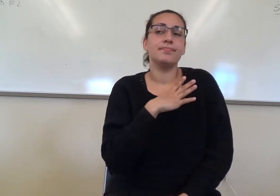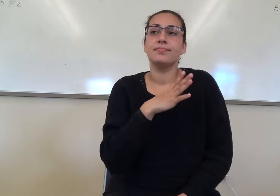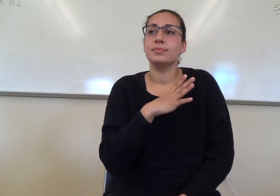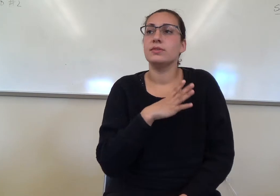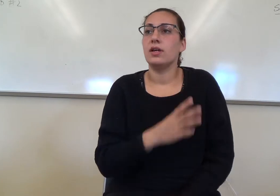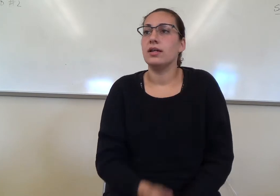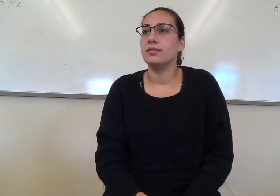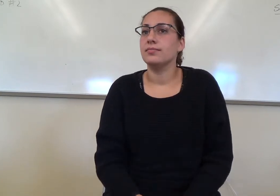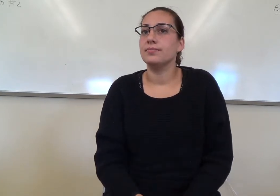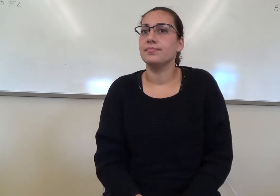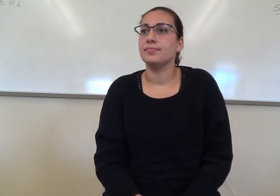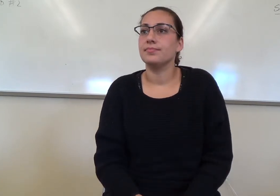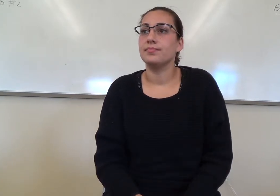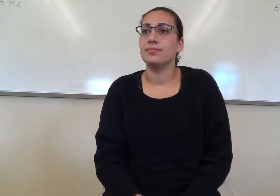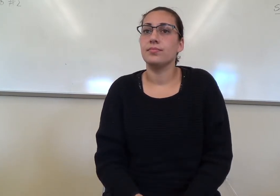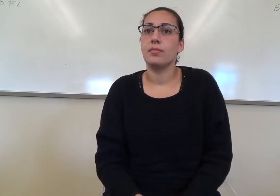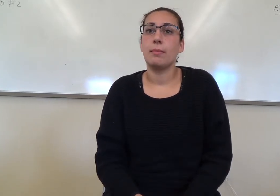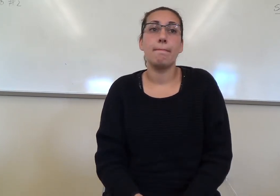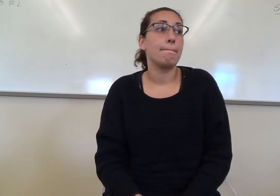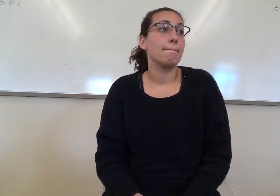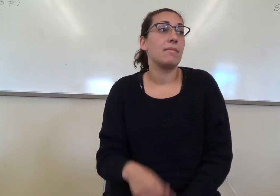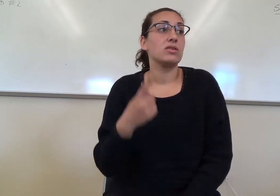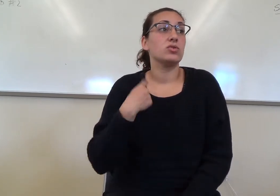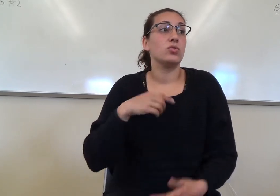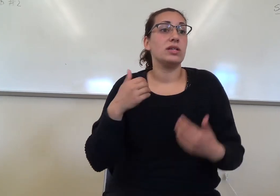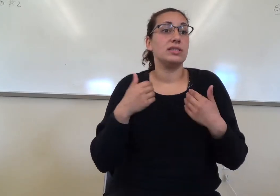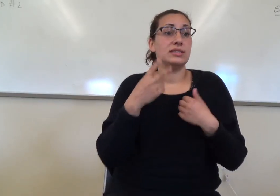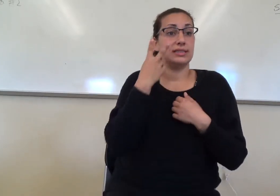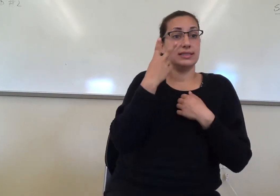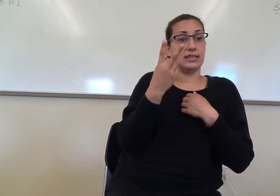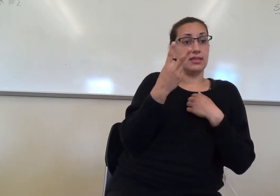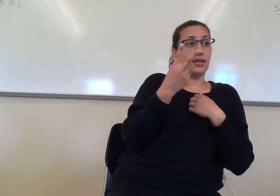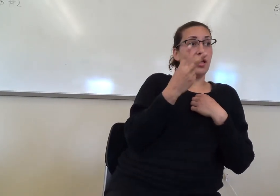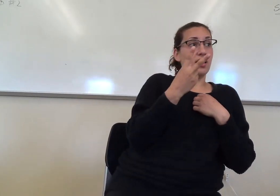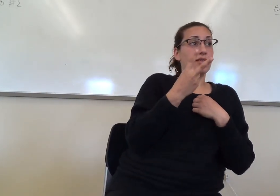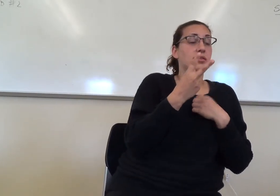So do we have, does it give a list of steps here?